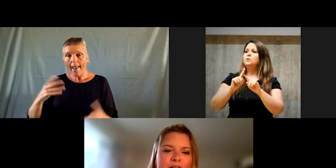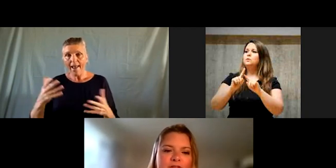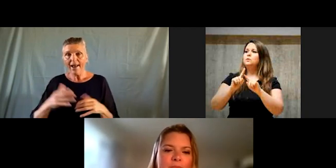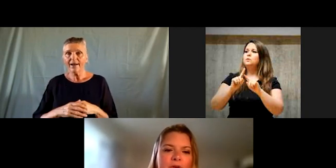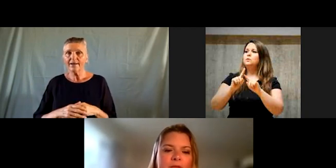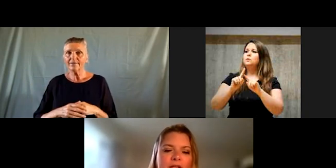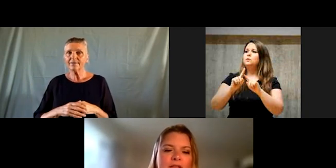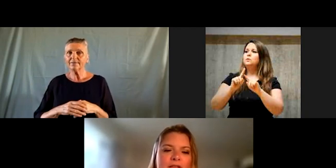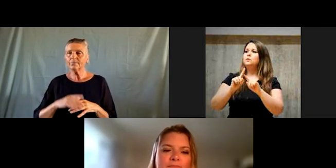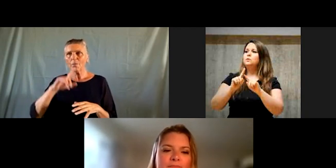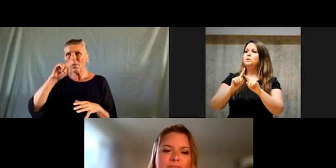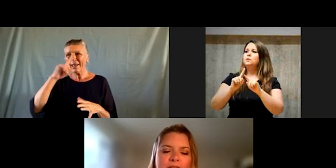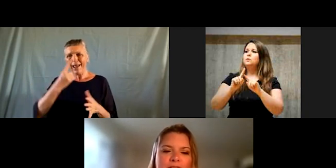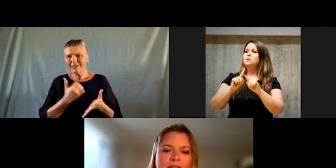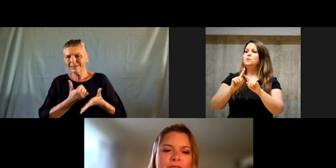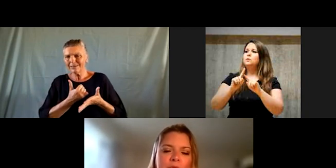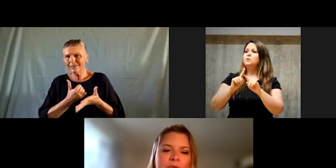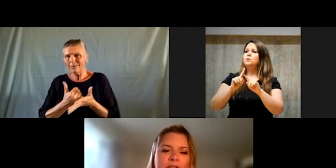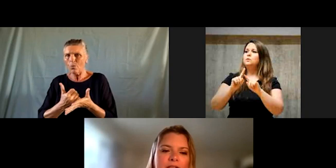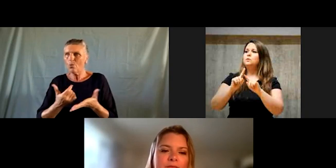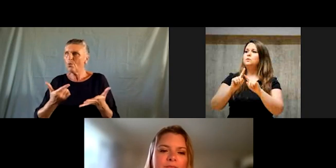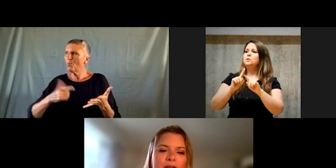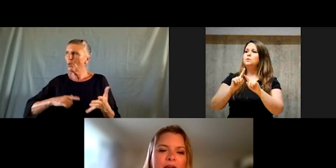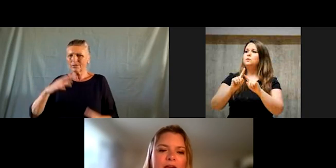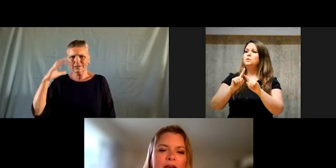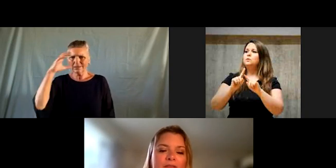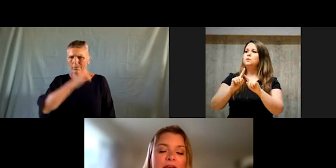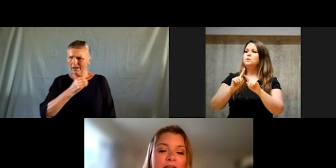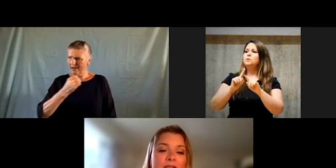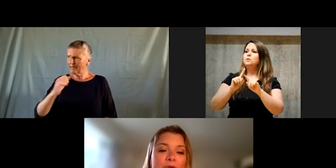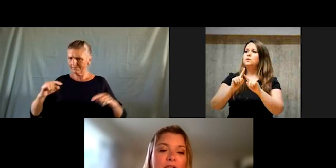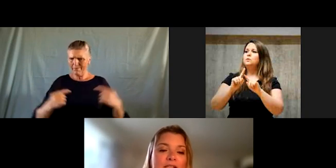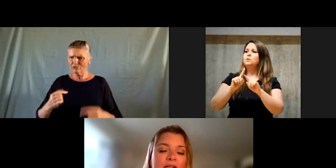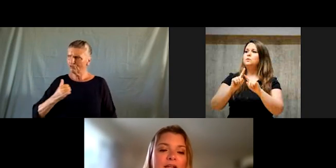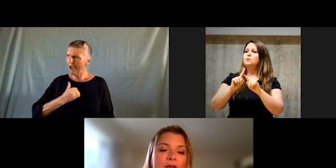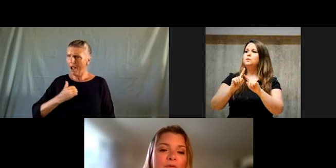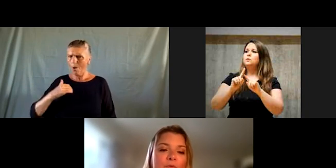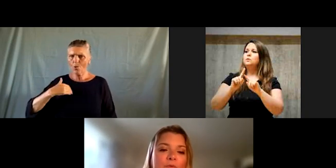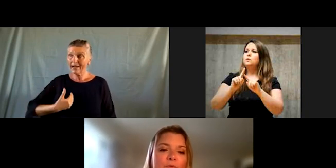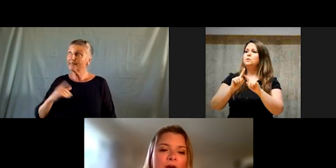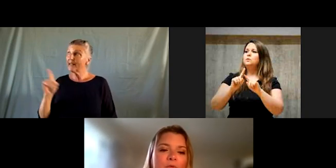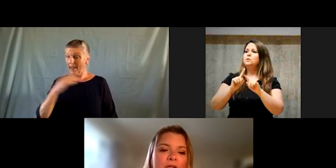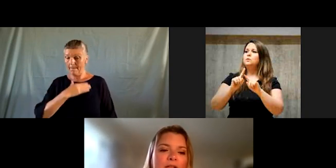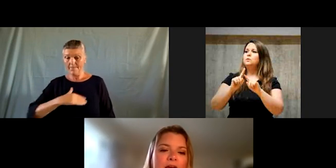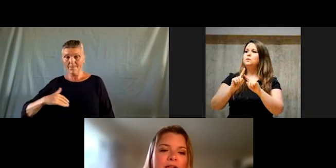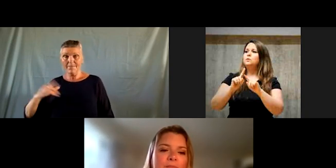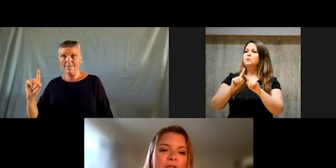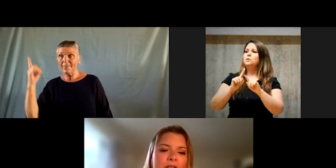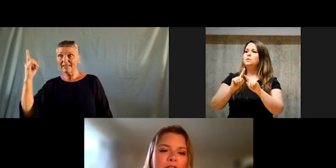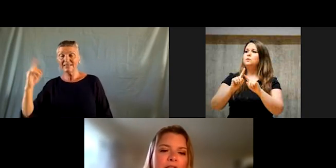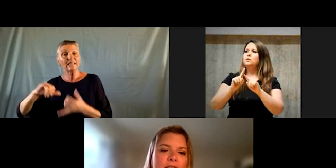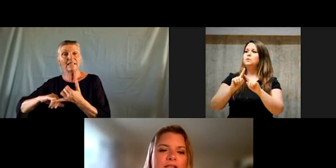just cannot support because it doesn't deliver what we need. And then Cepoloni said that that will mean